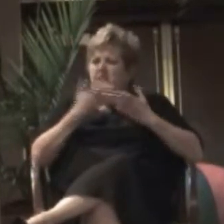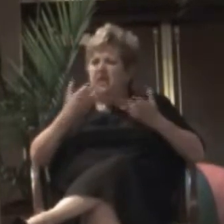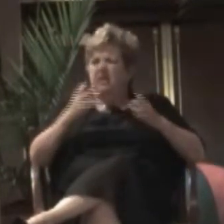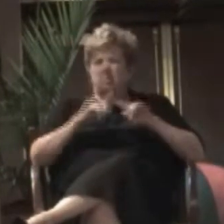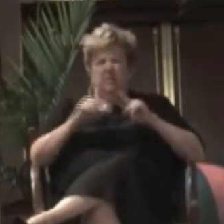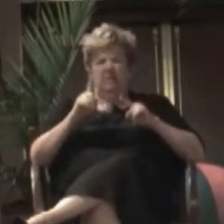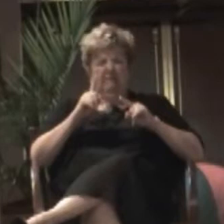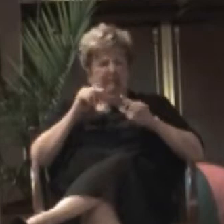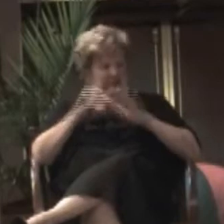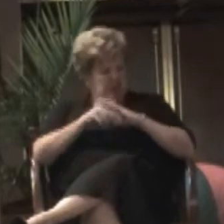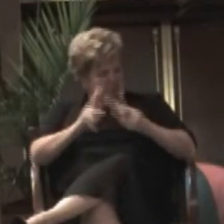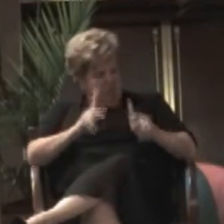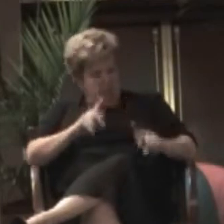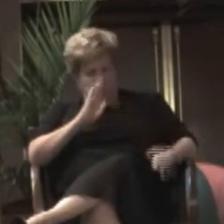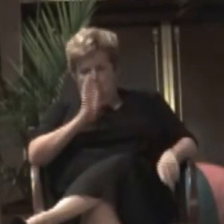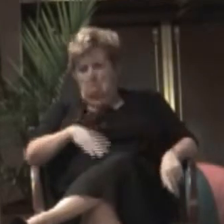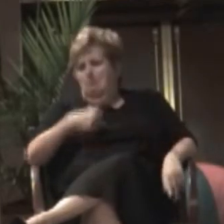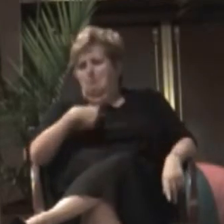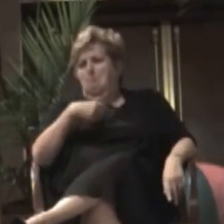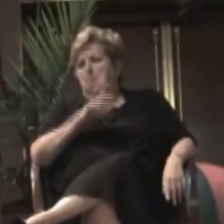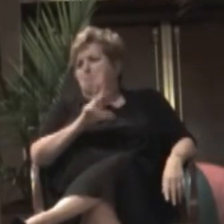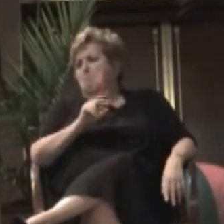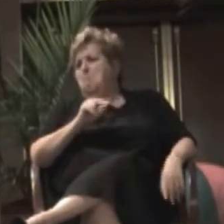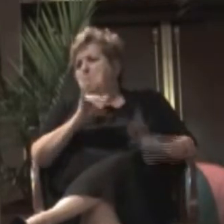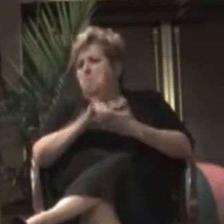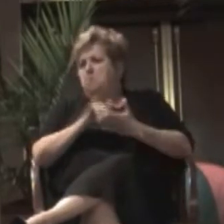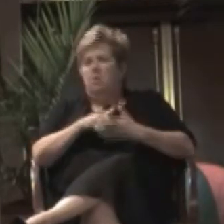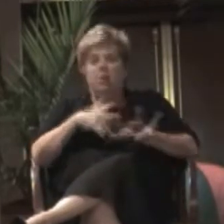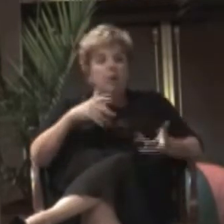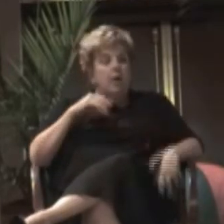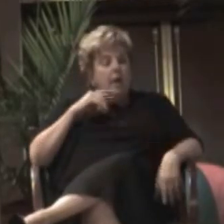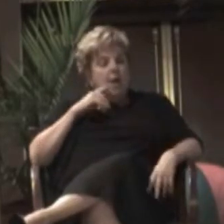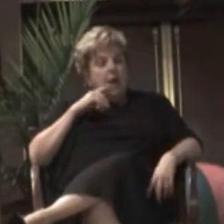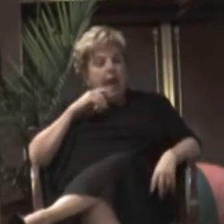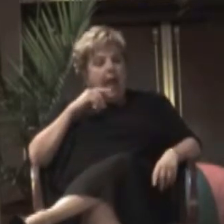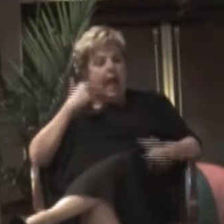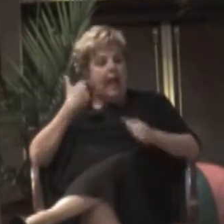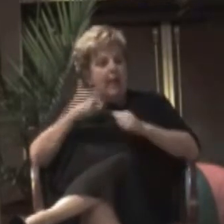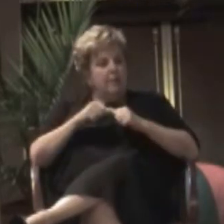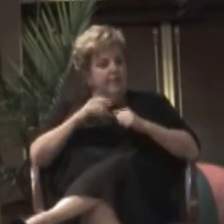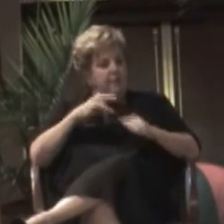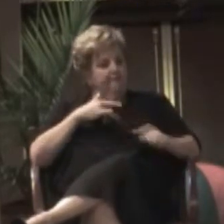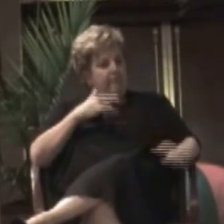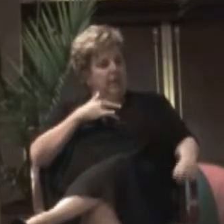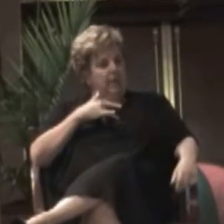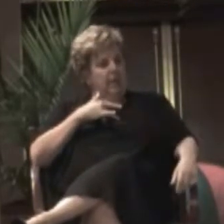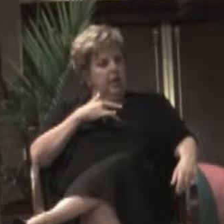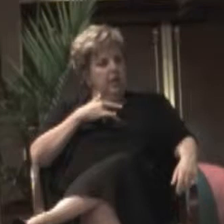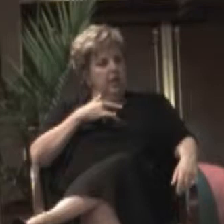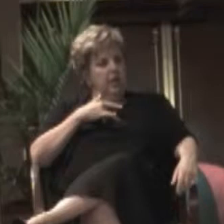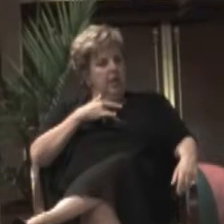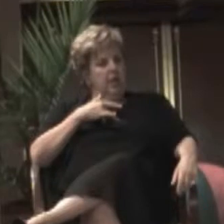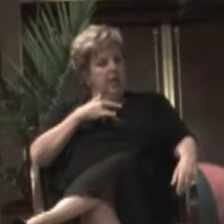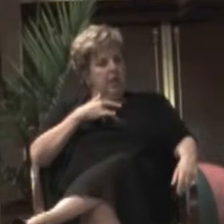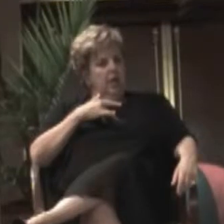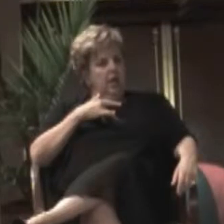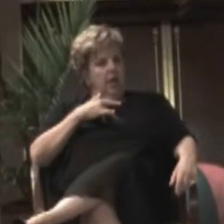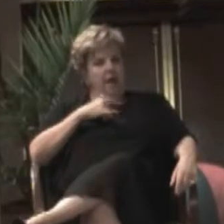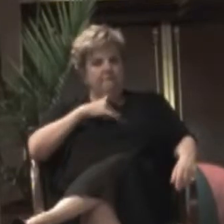And it was I can remember the feeling of just absolute grief and shame